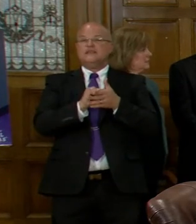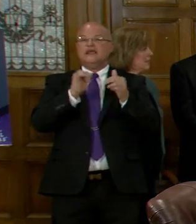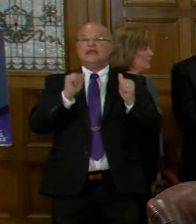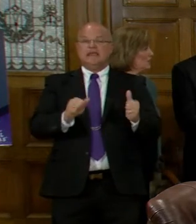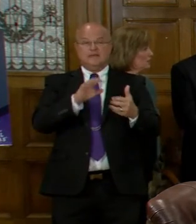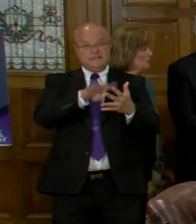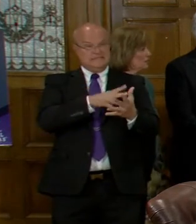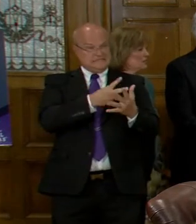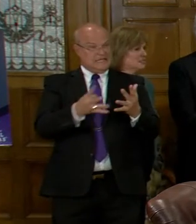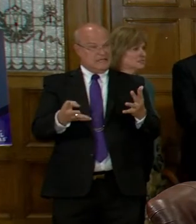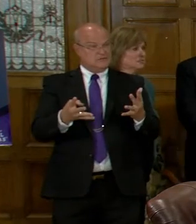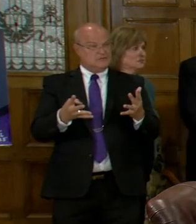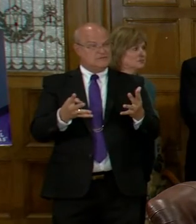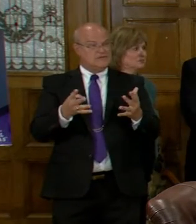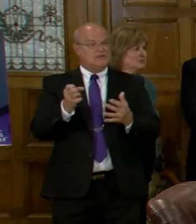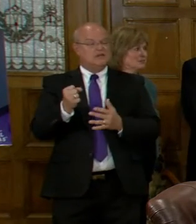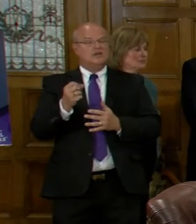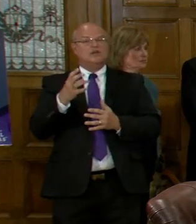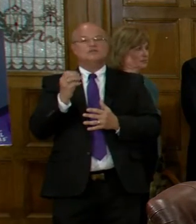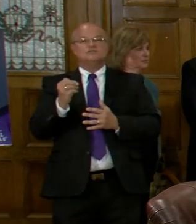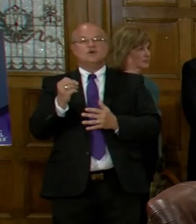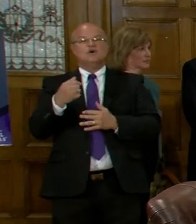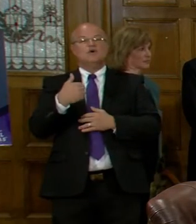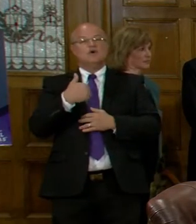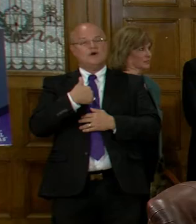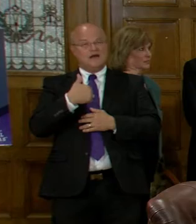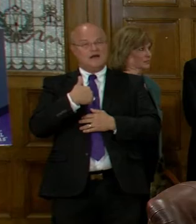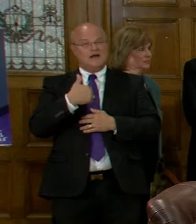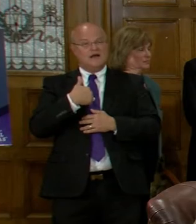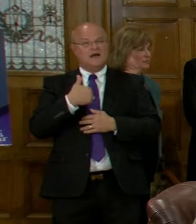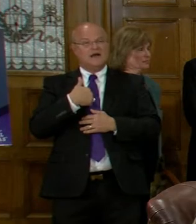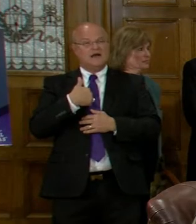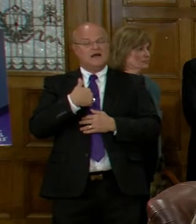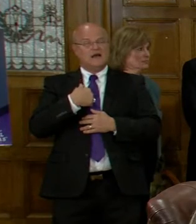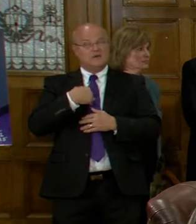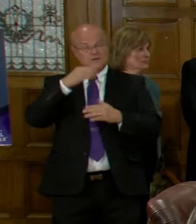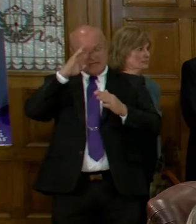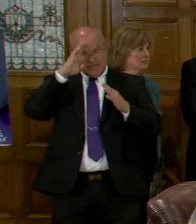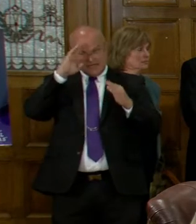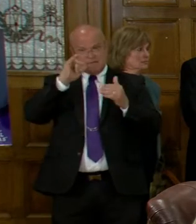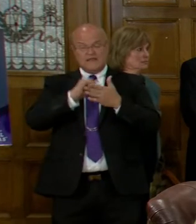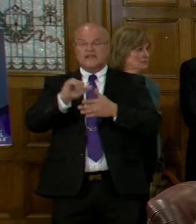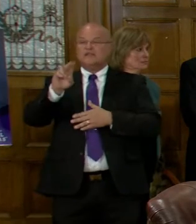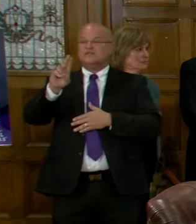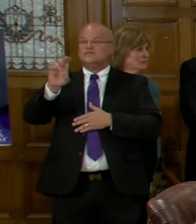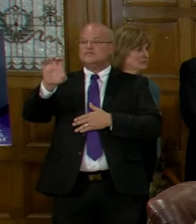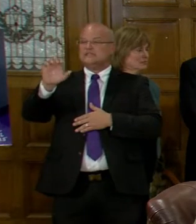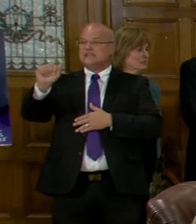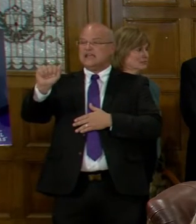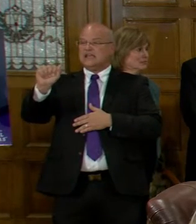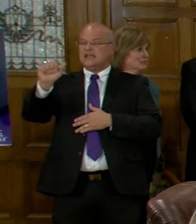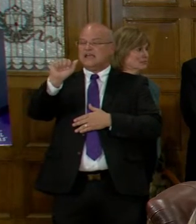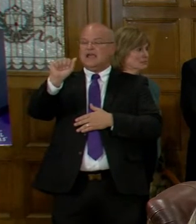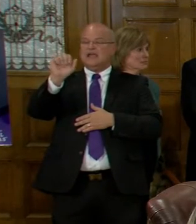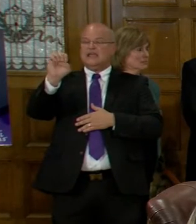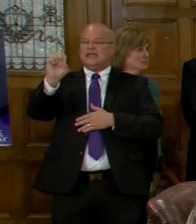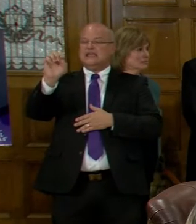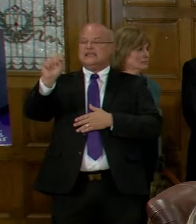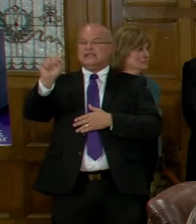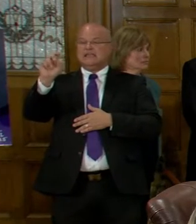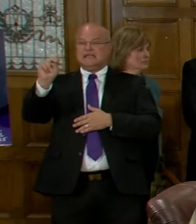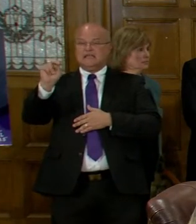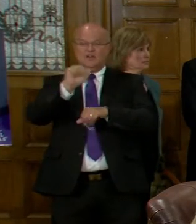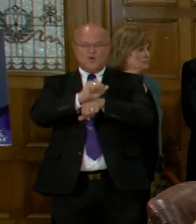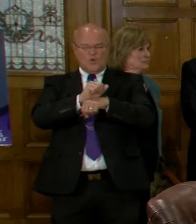be scheduled. And so I would anticipate that UCA and AETN will work through